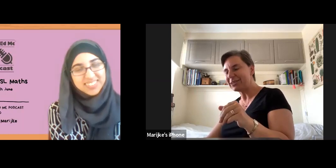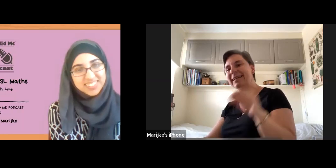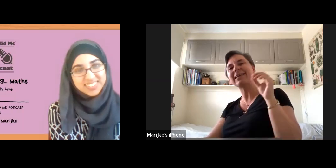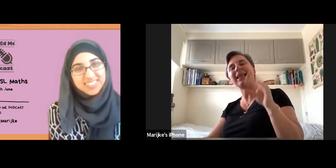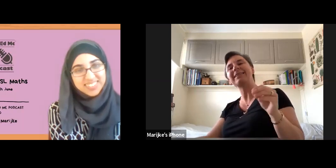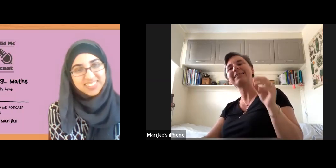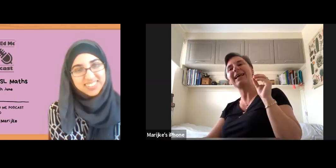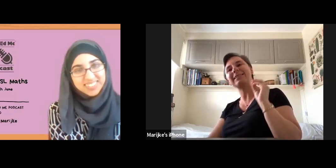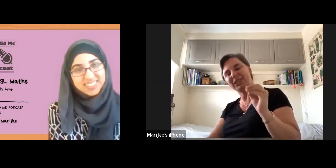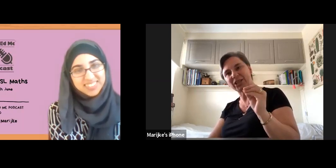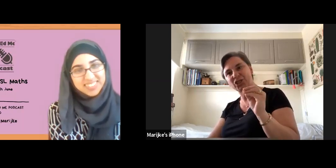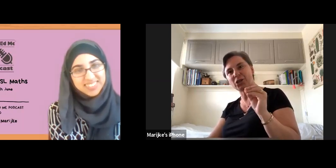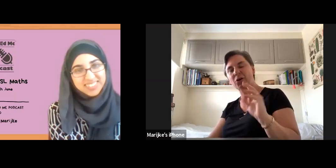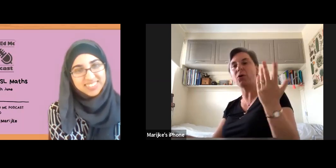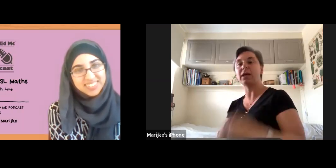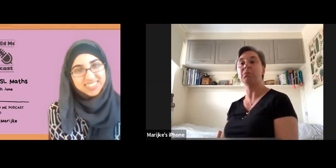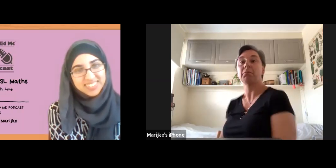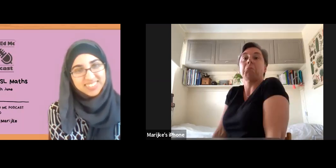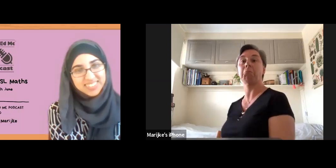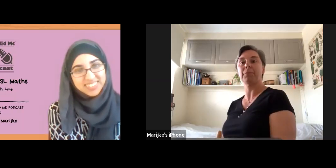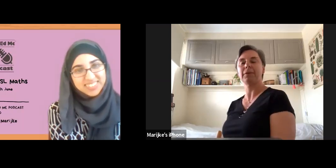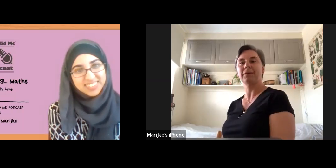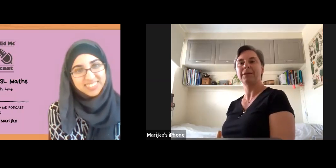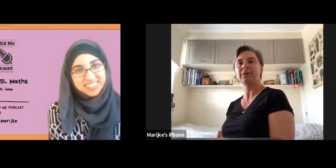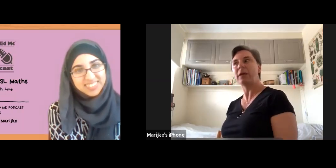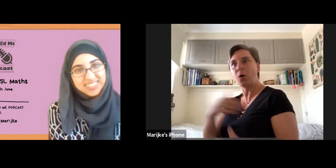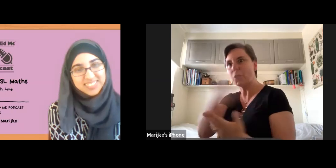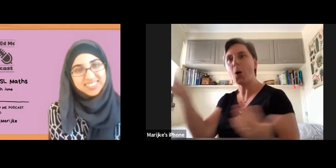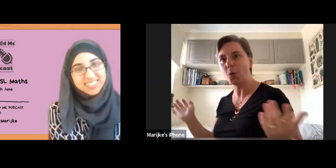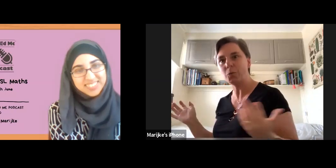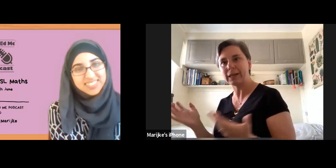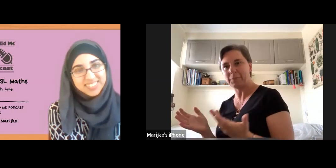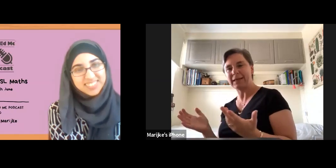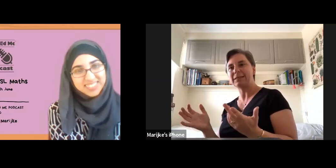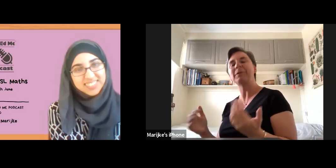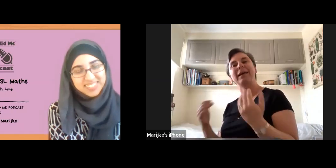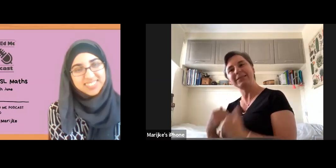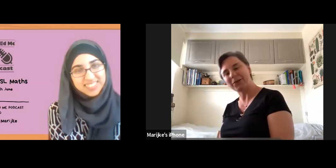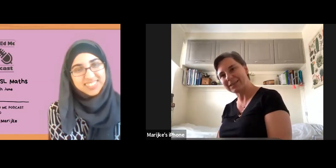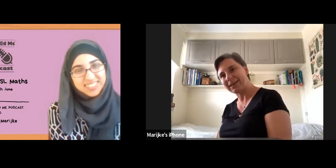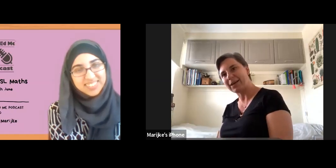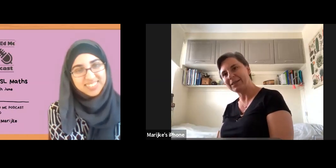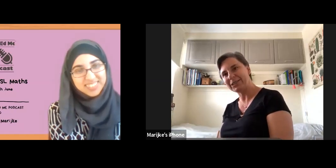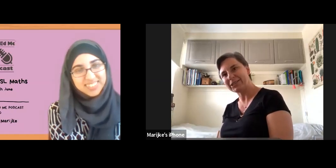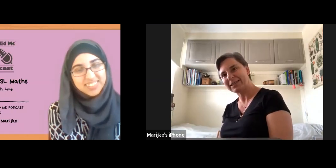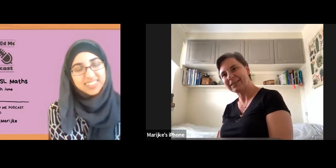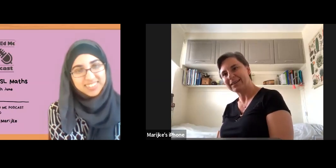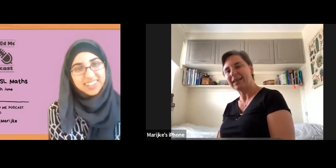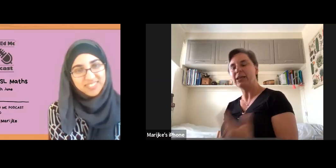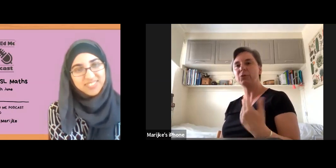is classed as a gesture, or like, we all know what that means, but that is not sign language. Yeah. You would